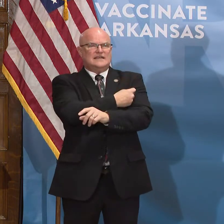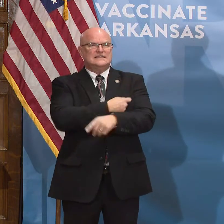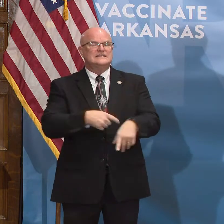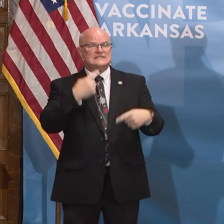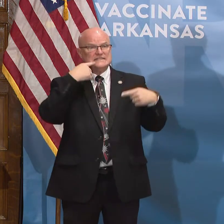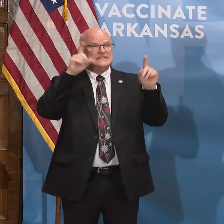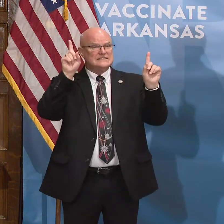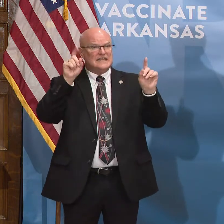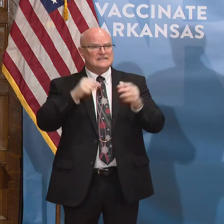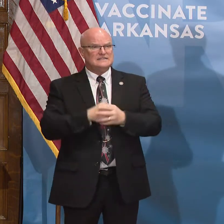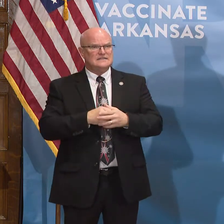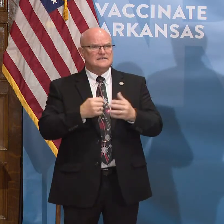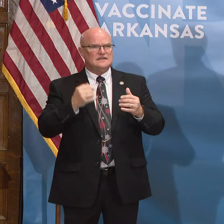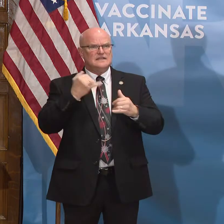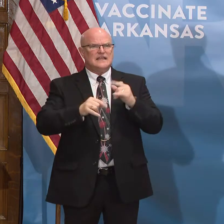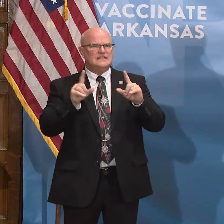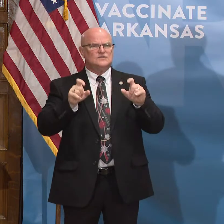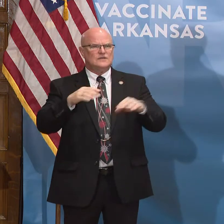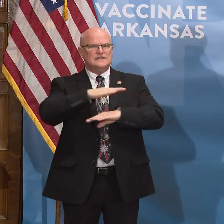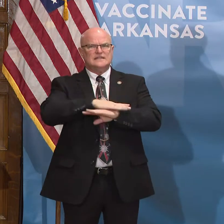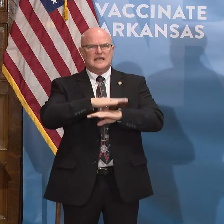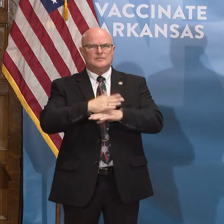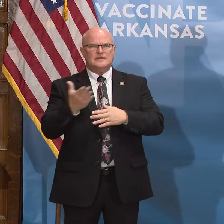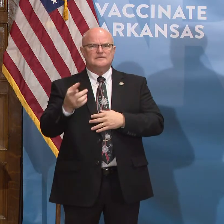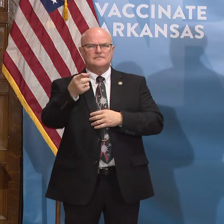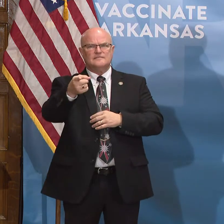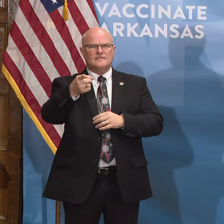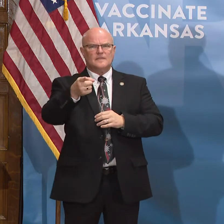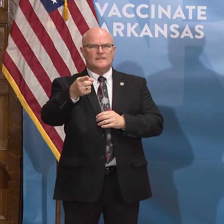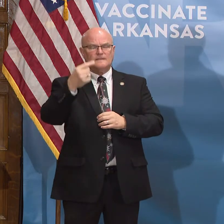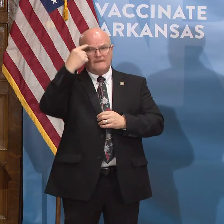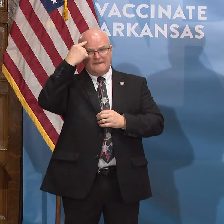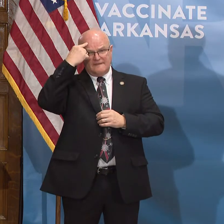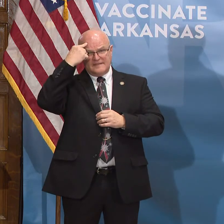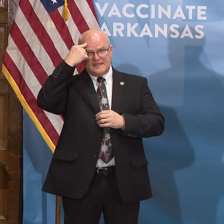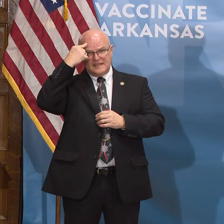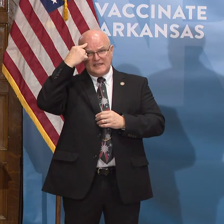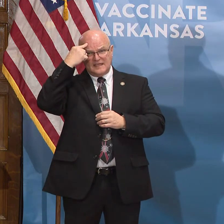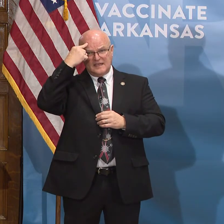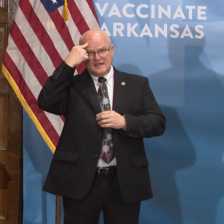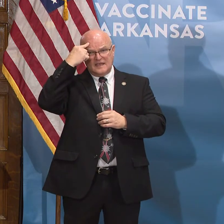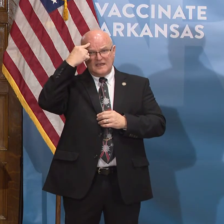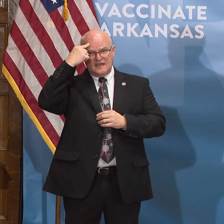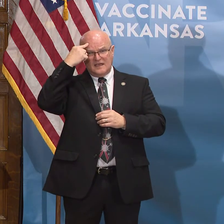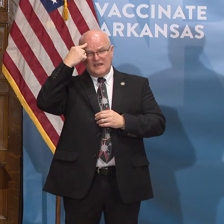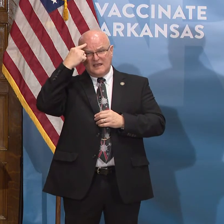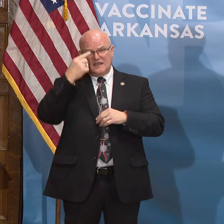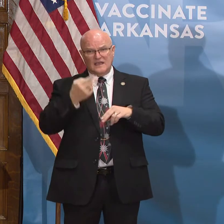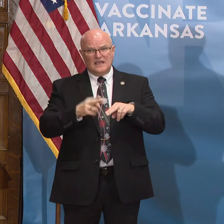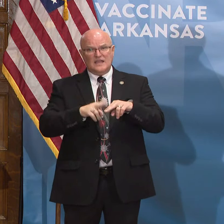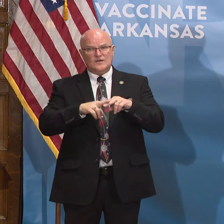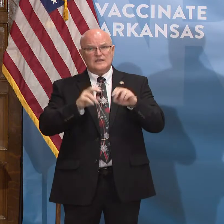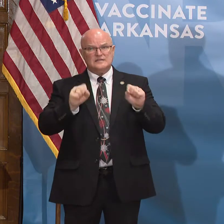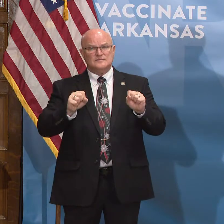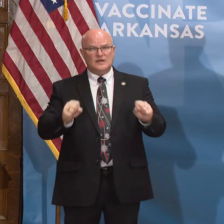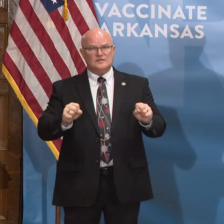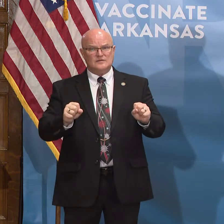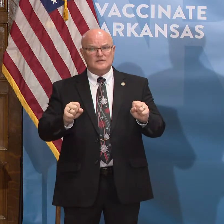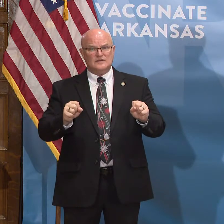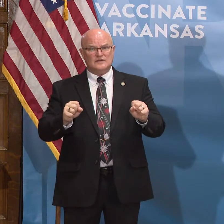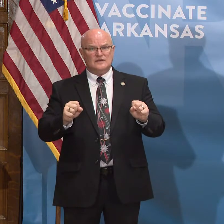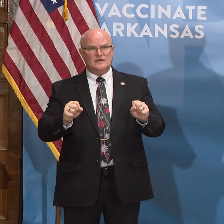Is there another last question at the table here? Do you think there are steps that you'll need to take to increase hospital capacity